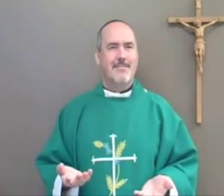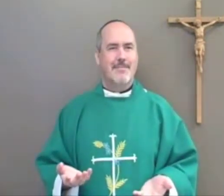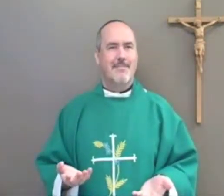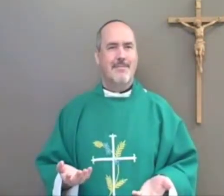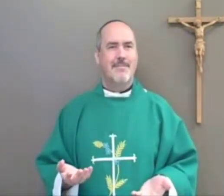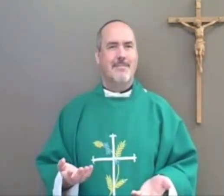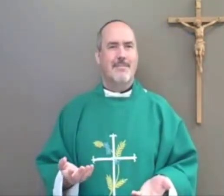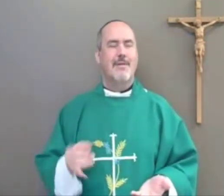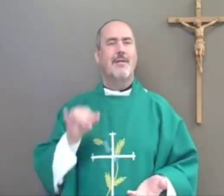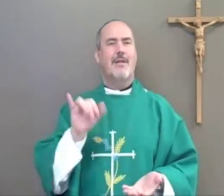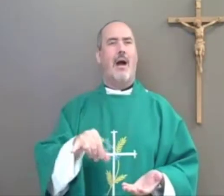times.